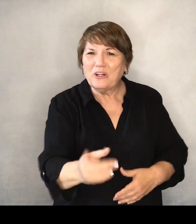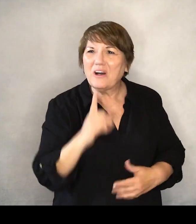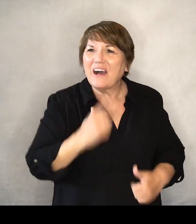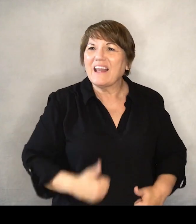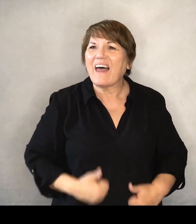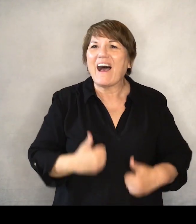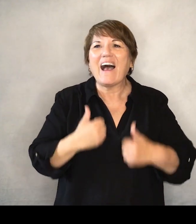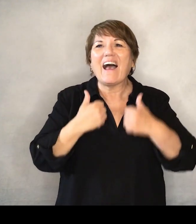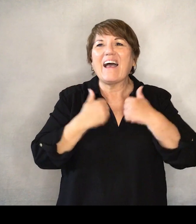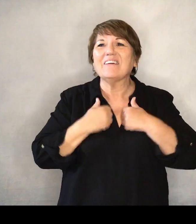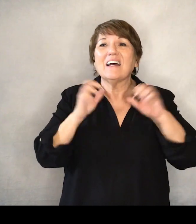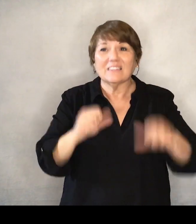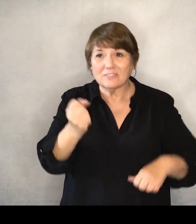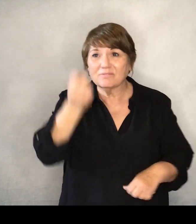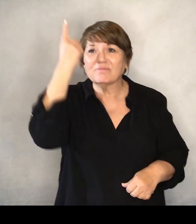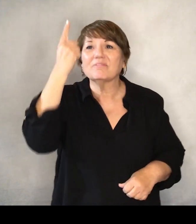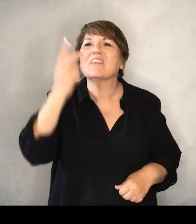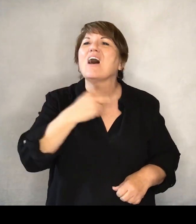alive.